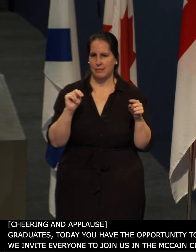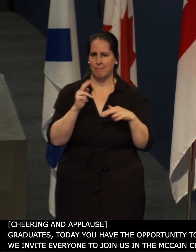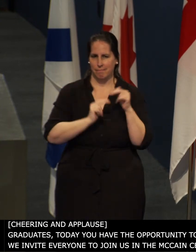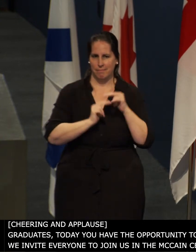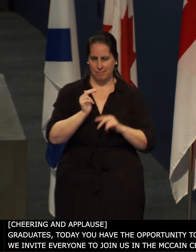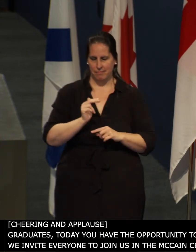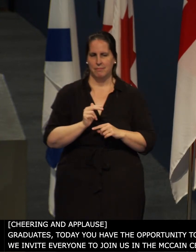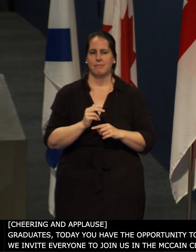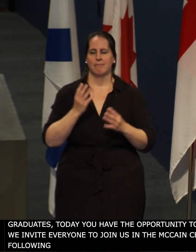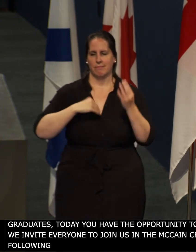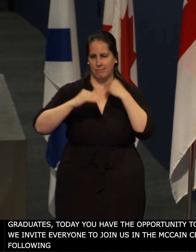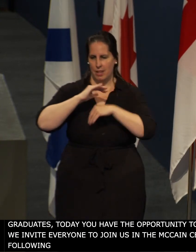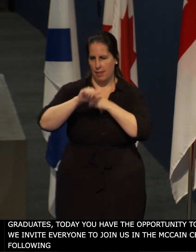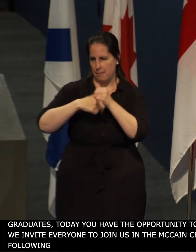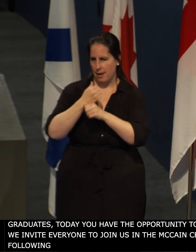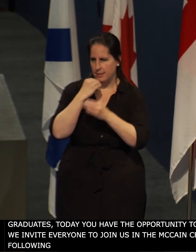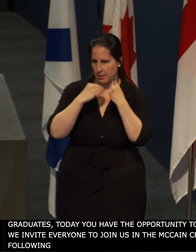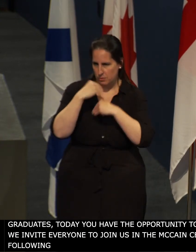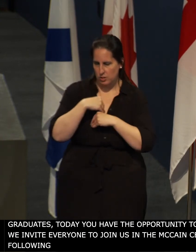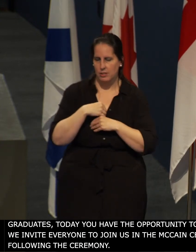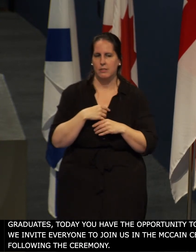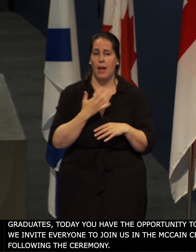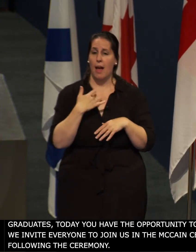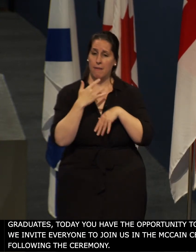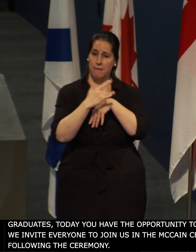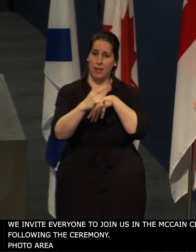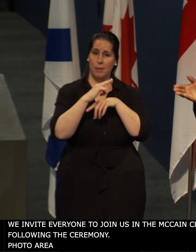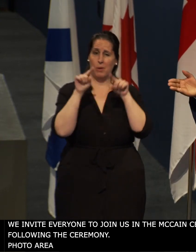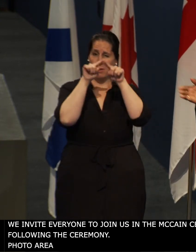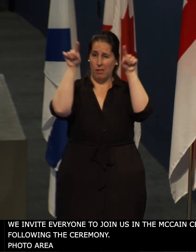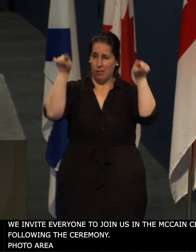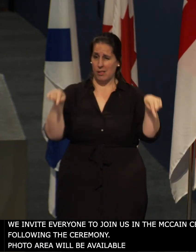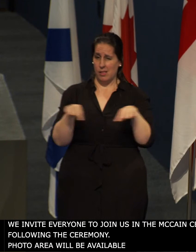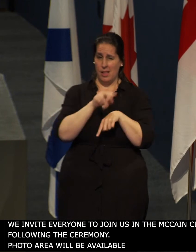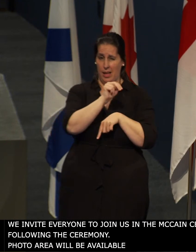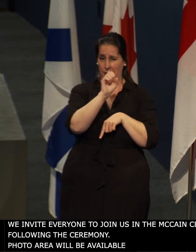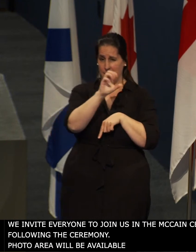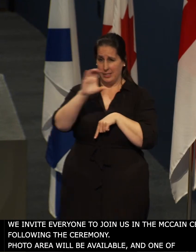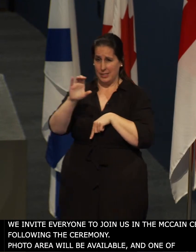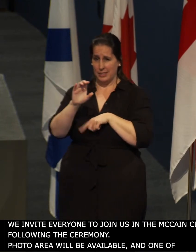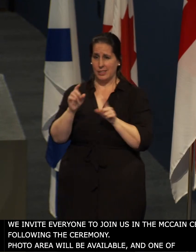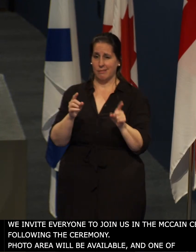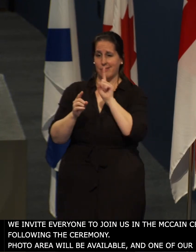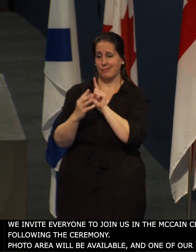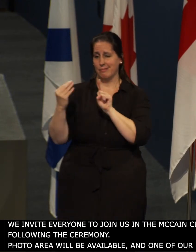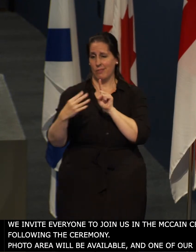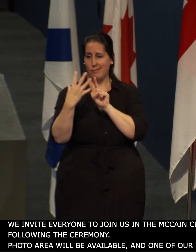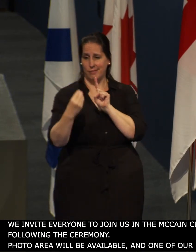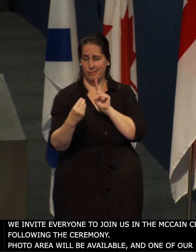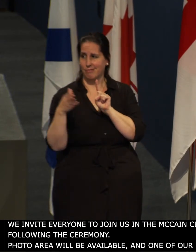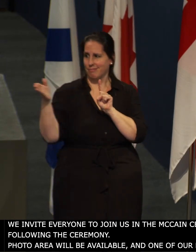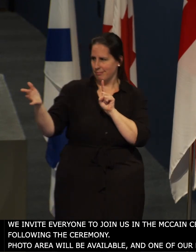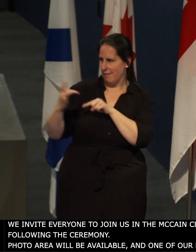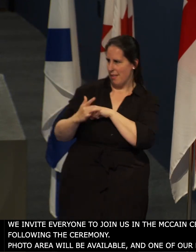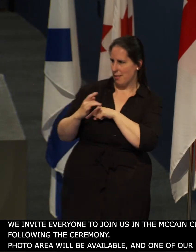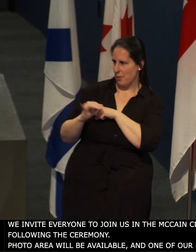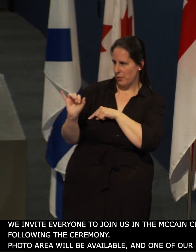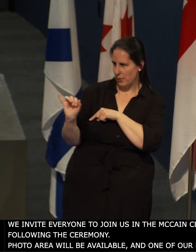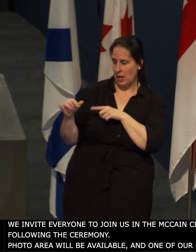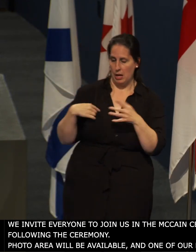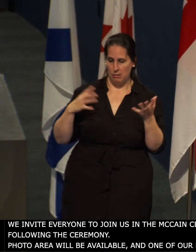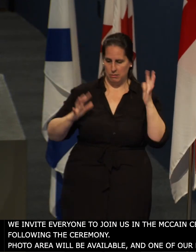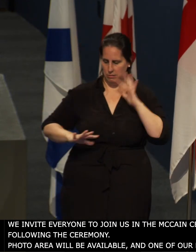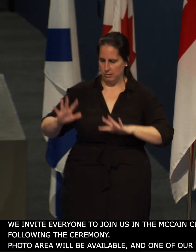the ceremony. Photo area will be available, and one of our professional photographers and others,